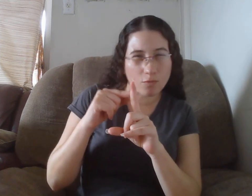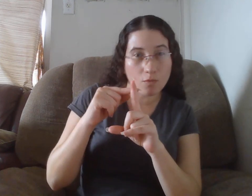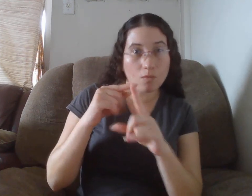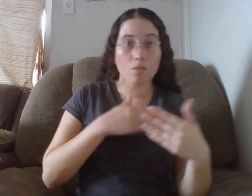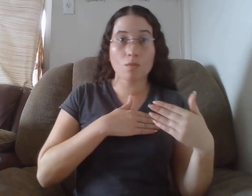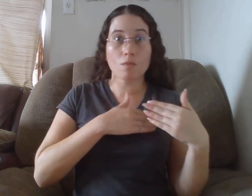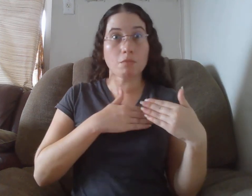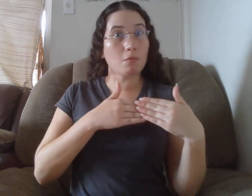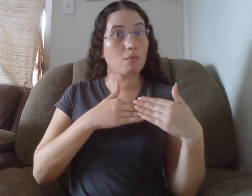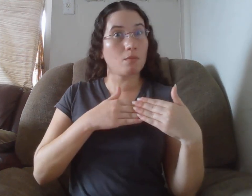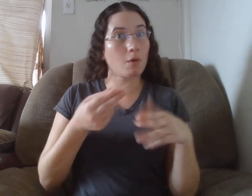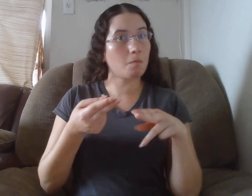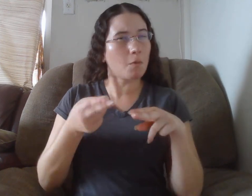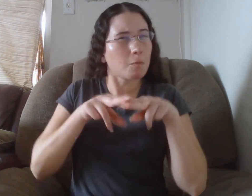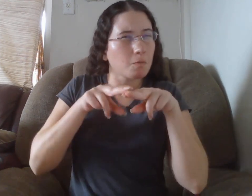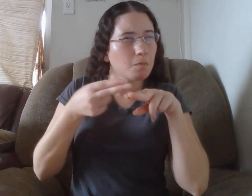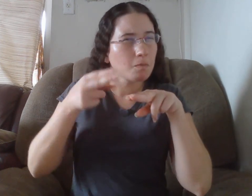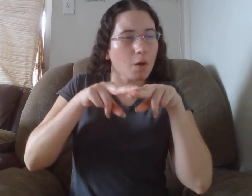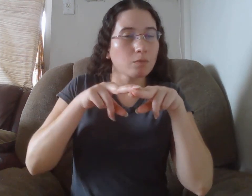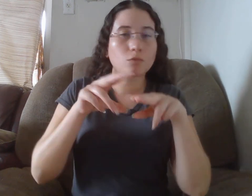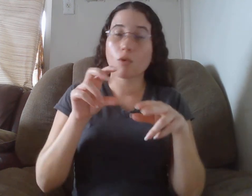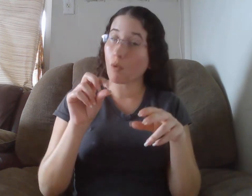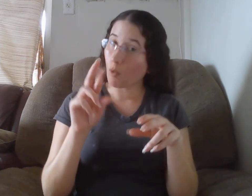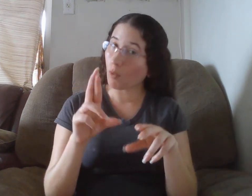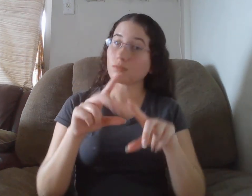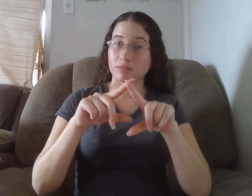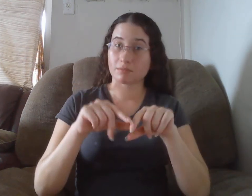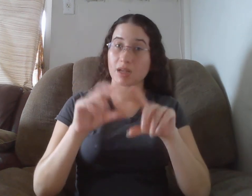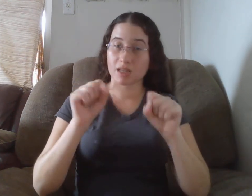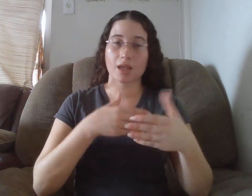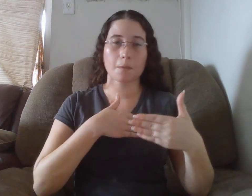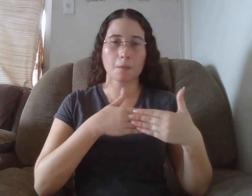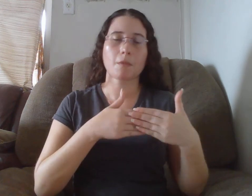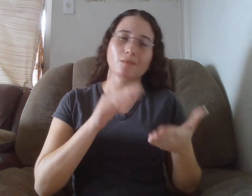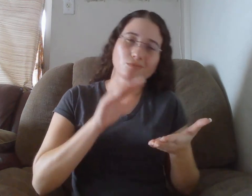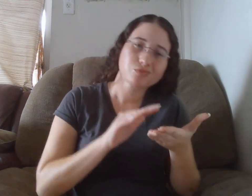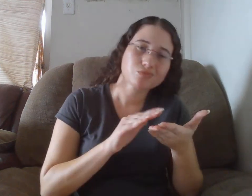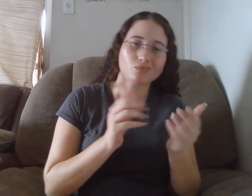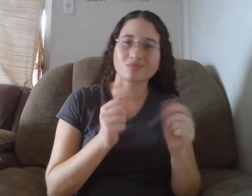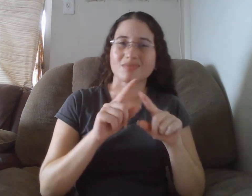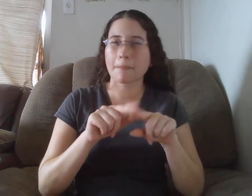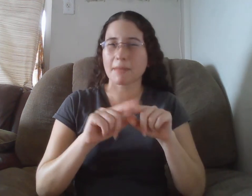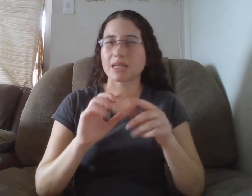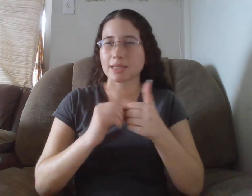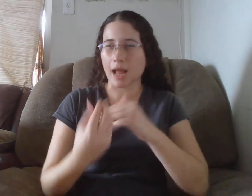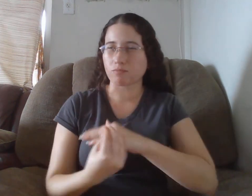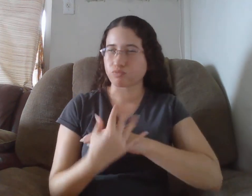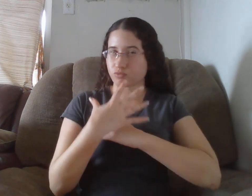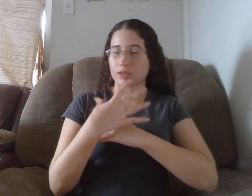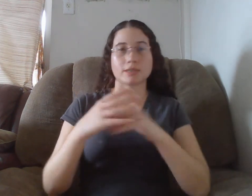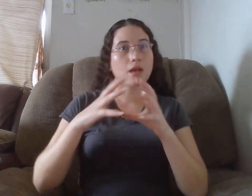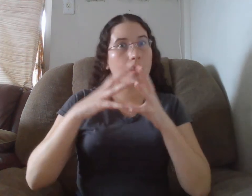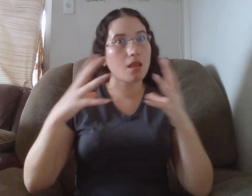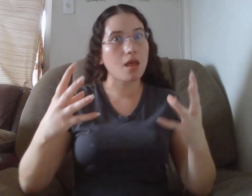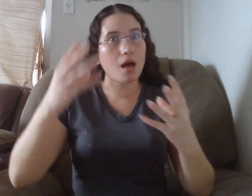incremental increases or decreases because of the response. All of that's a lot of data that's happening in